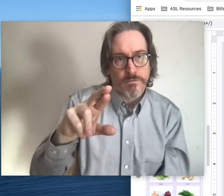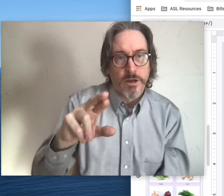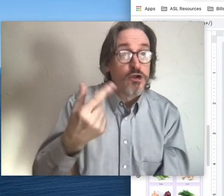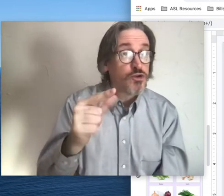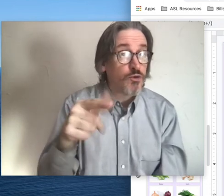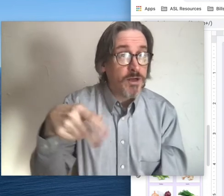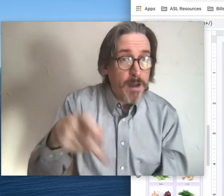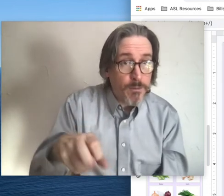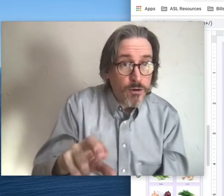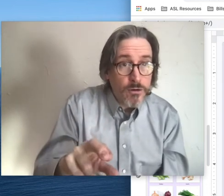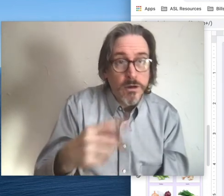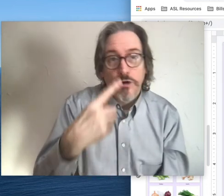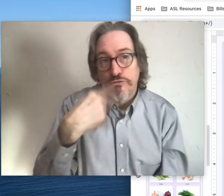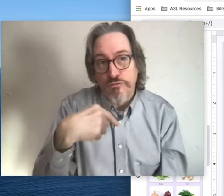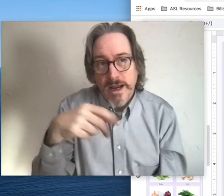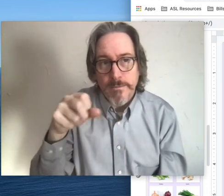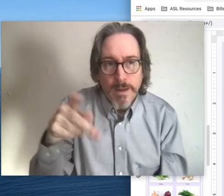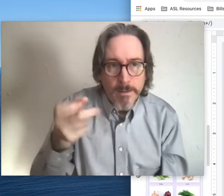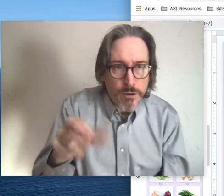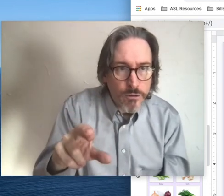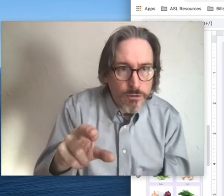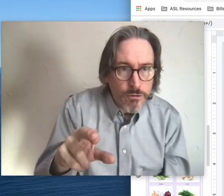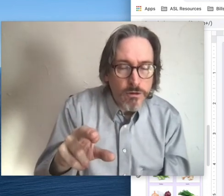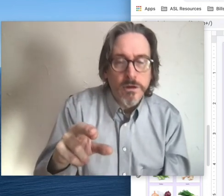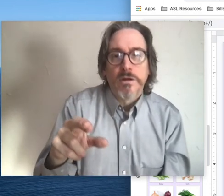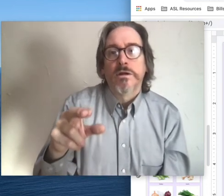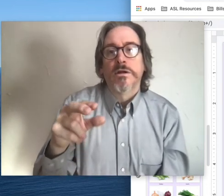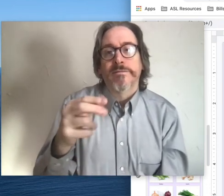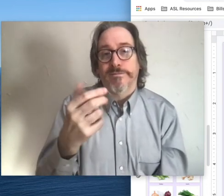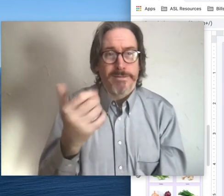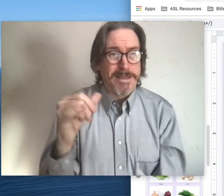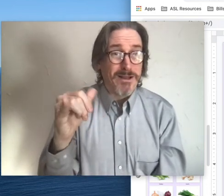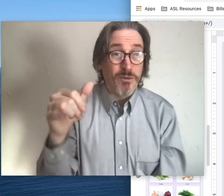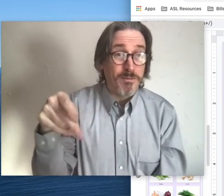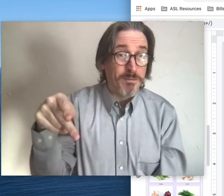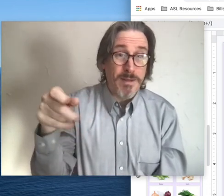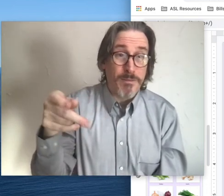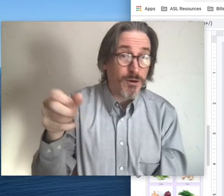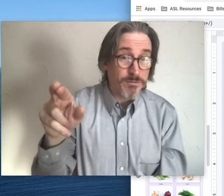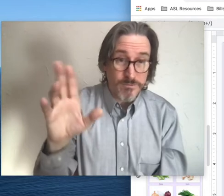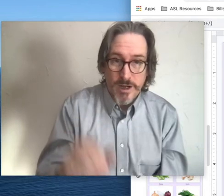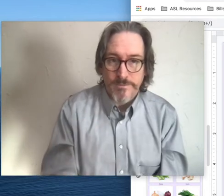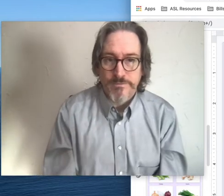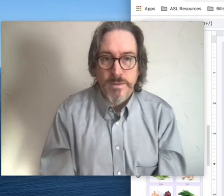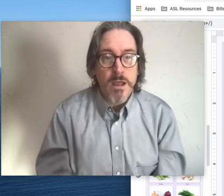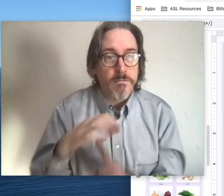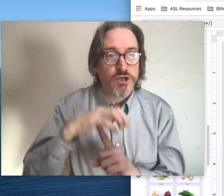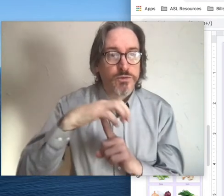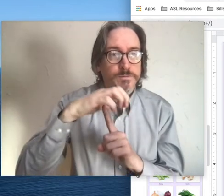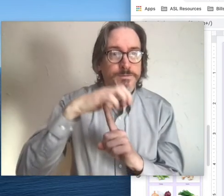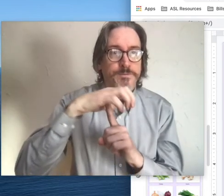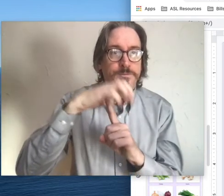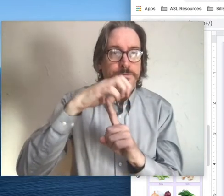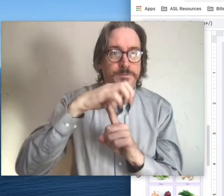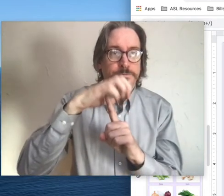Pepper. So green pepper, red pepper, yellow pepper.